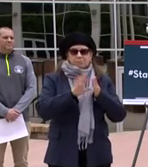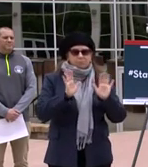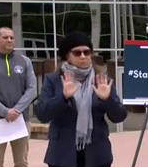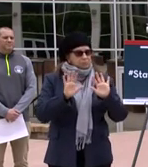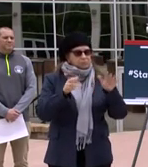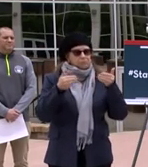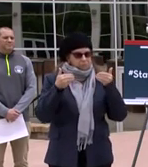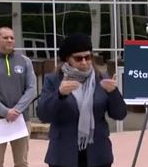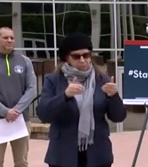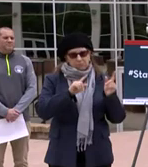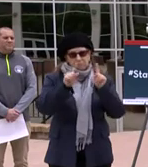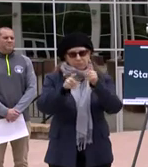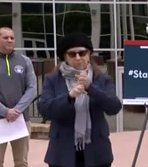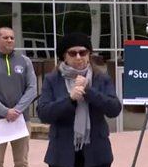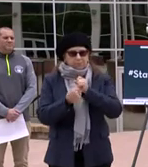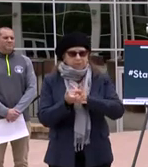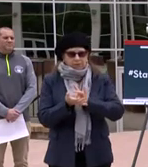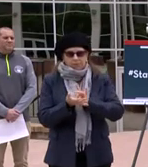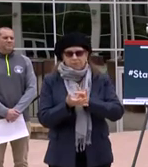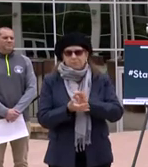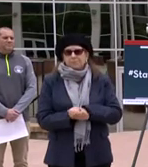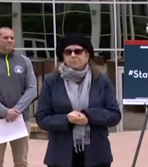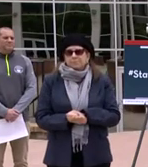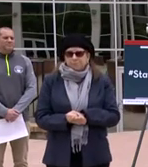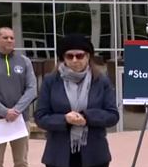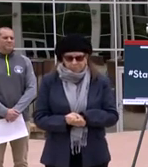yesterday gave part of our